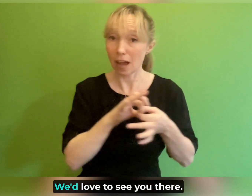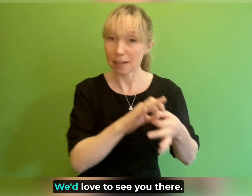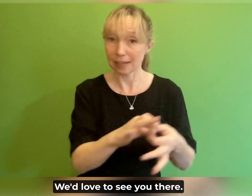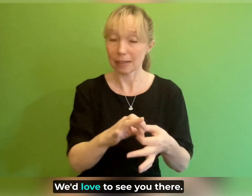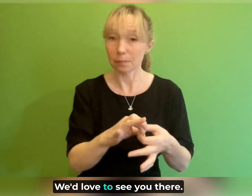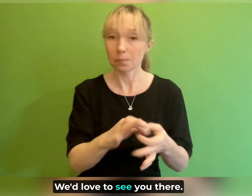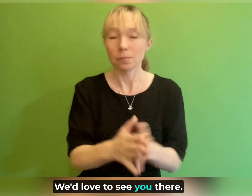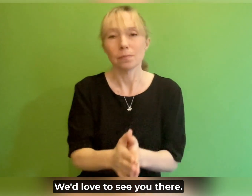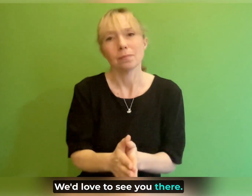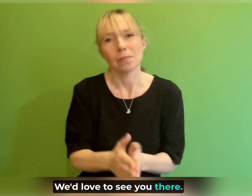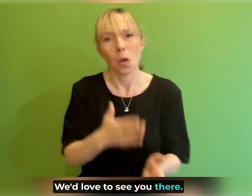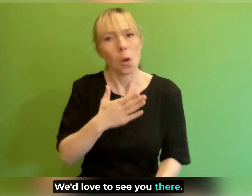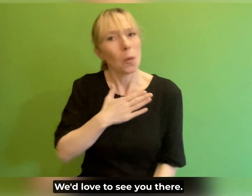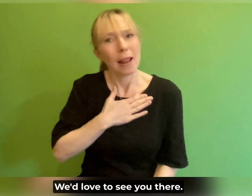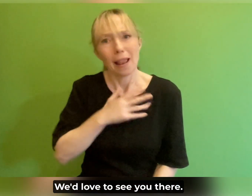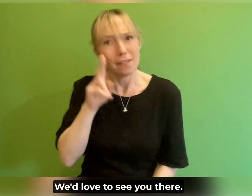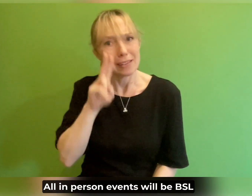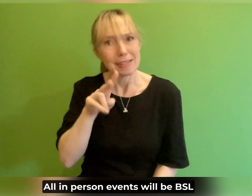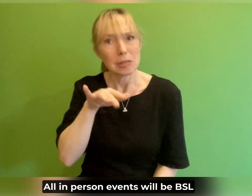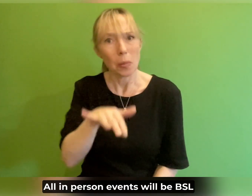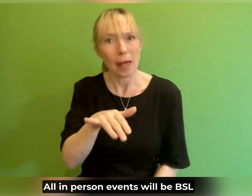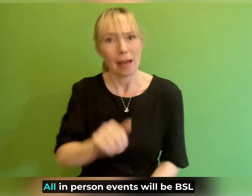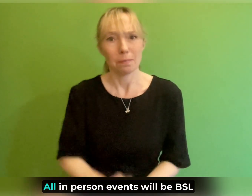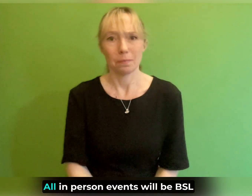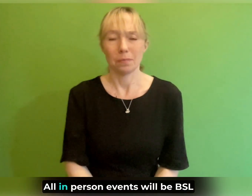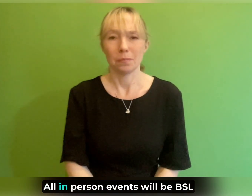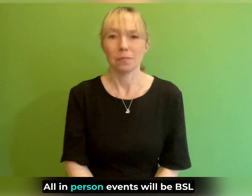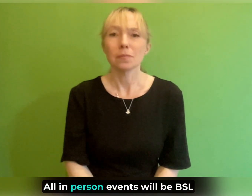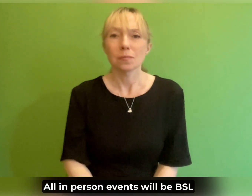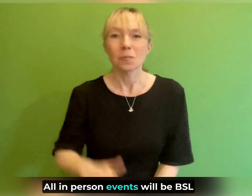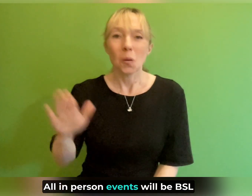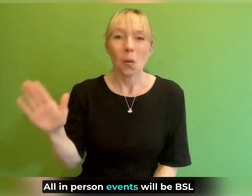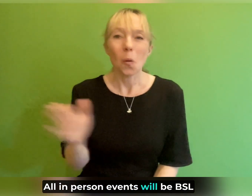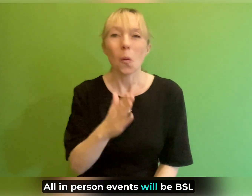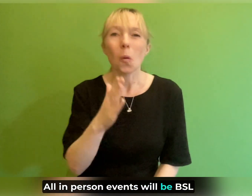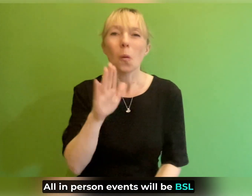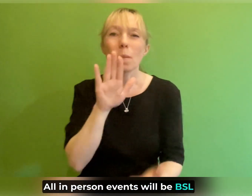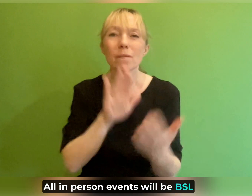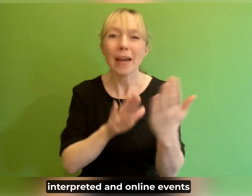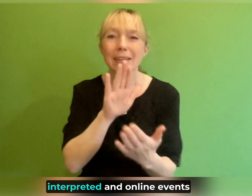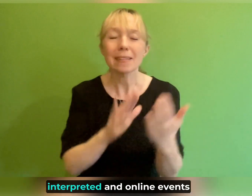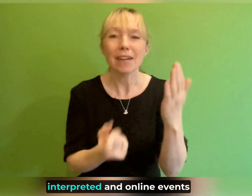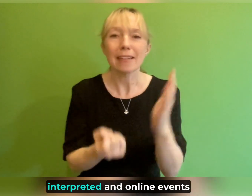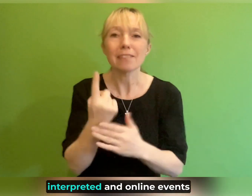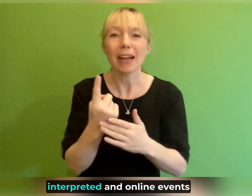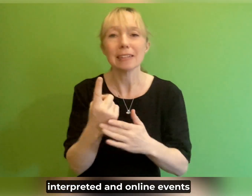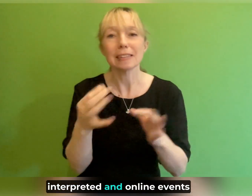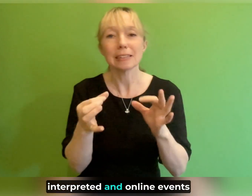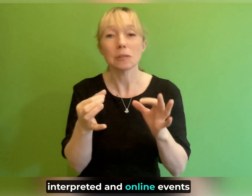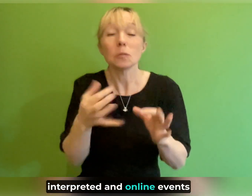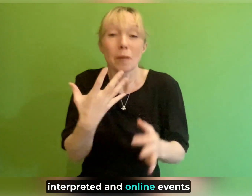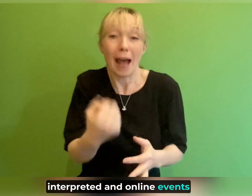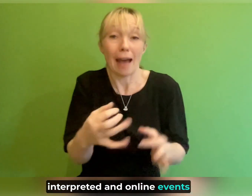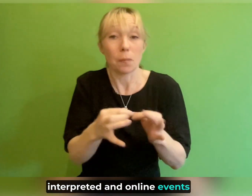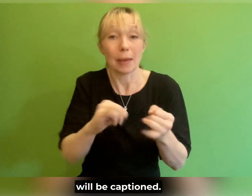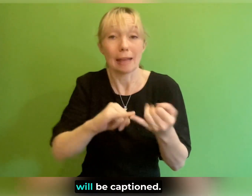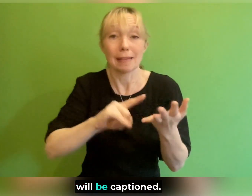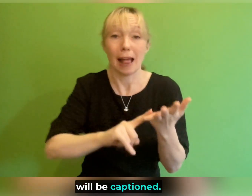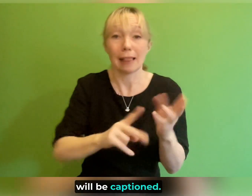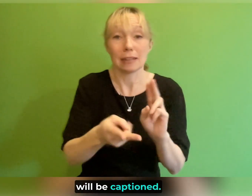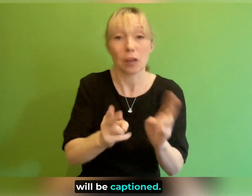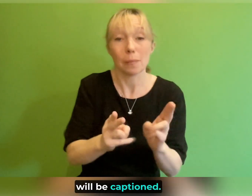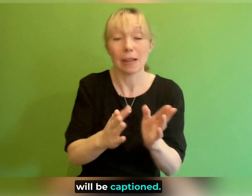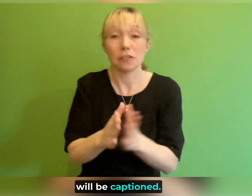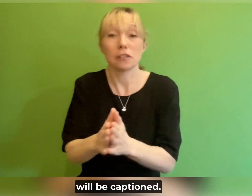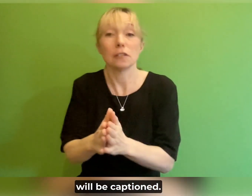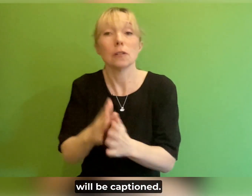We'd love to see you there. All in-person events will be BSL interpreted and online events will